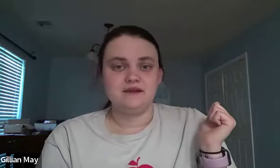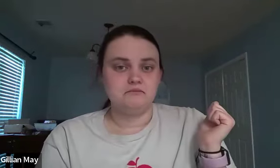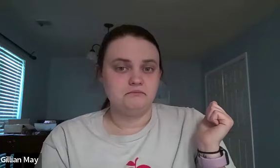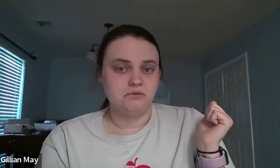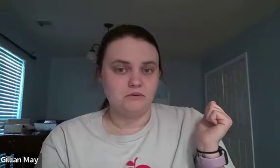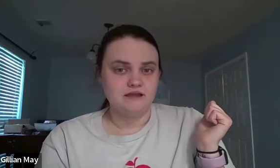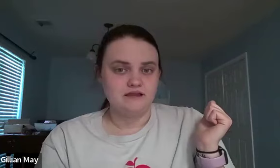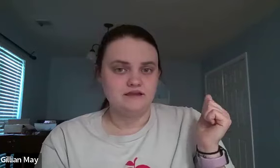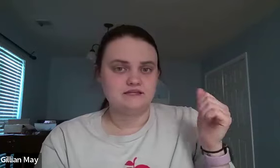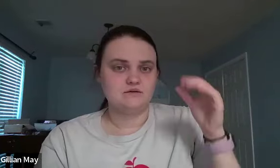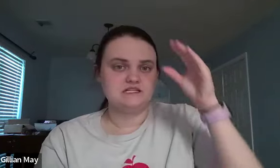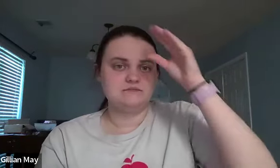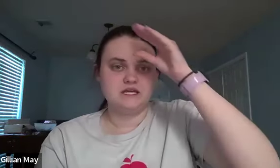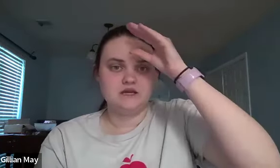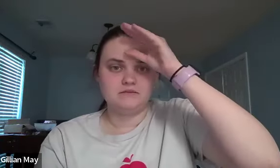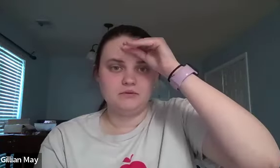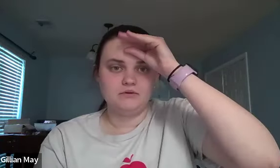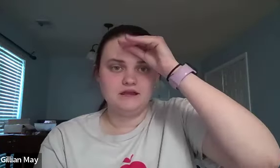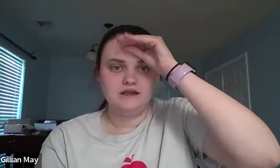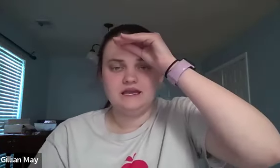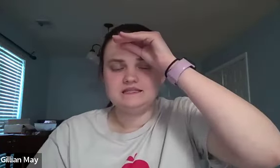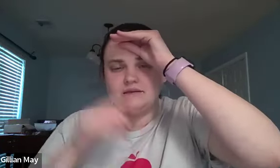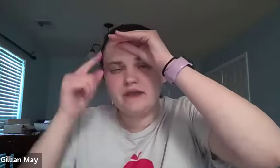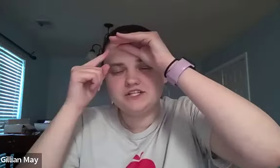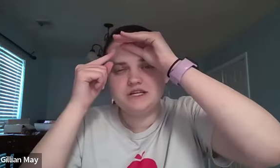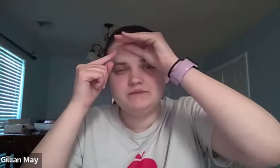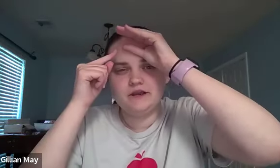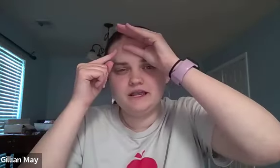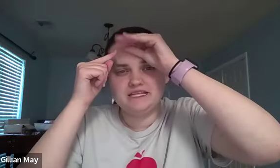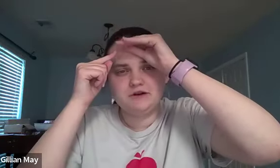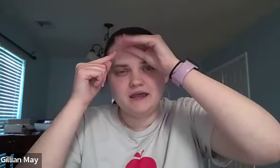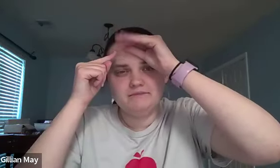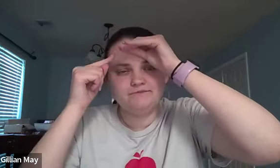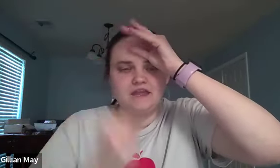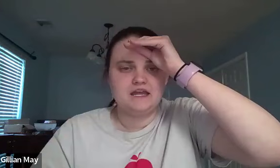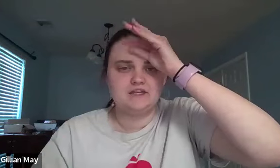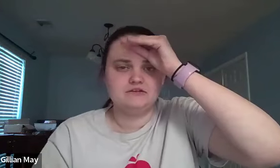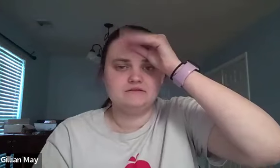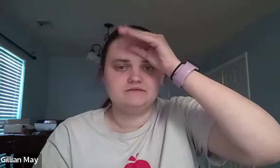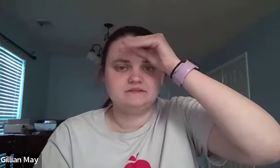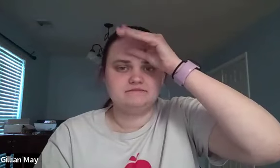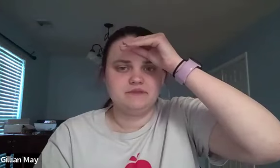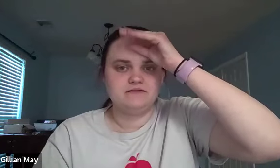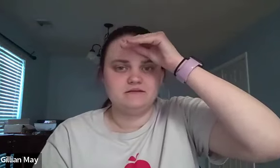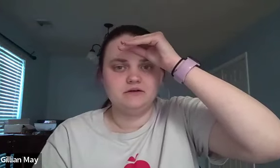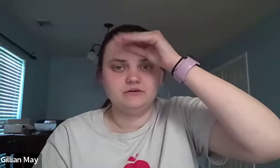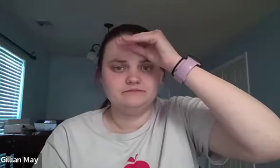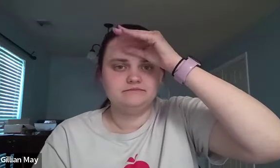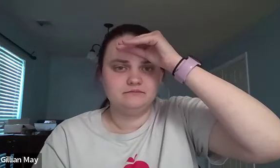Then boy is going to be boy. It's, imagine him wearing a baseball cap and you're patting the bill,